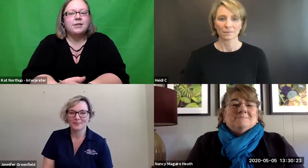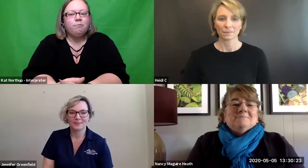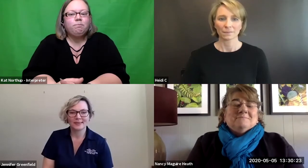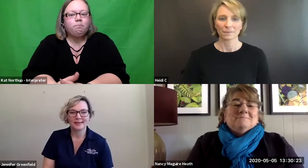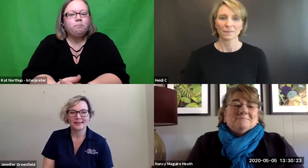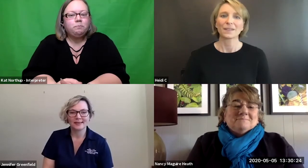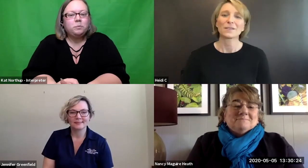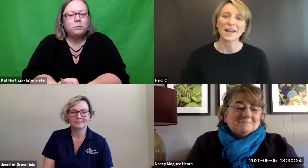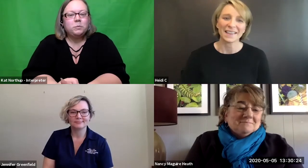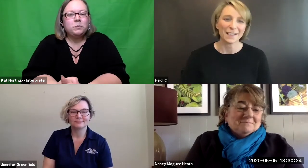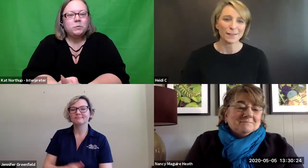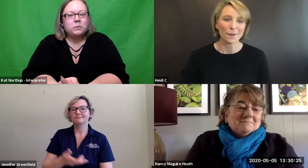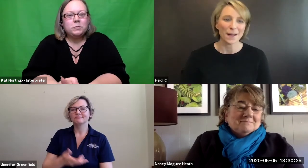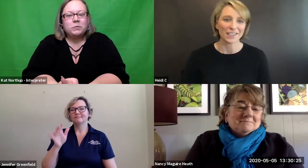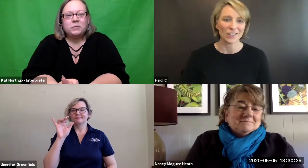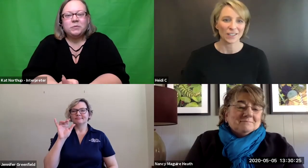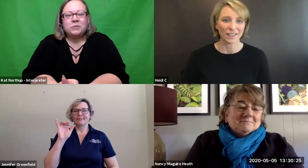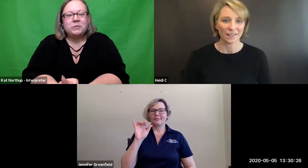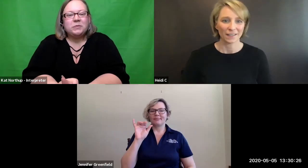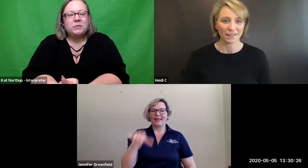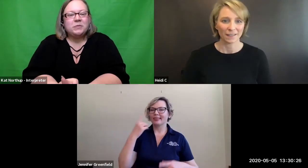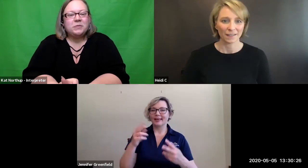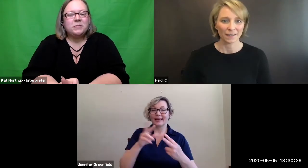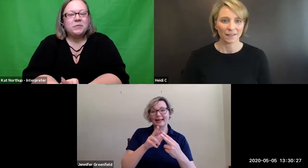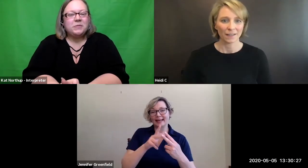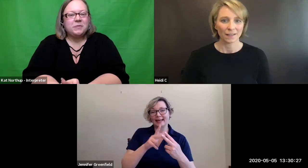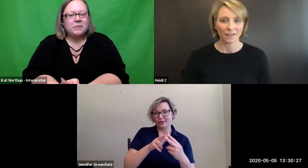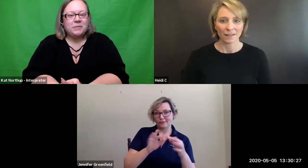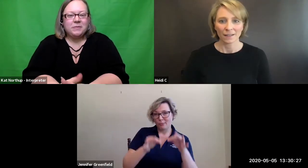us. Great, thank you so much.